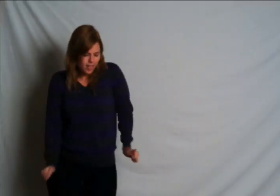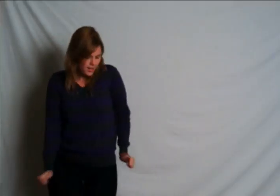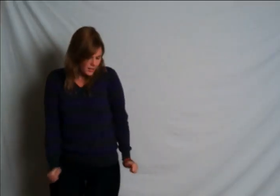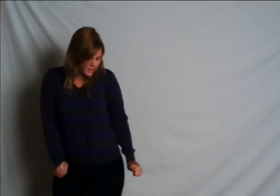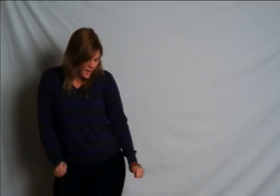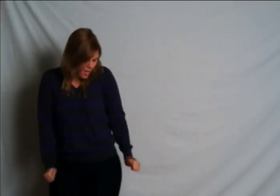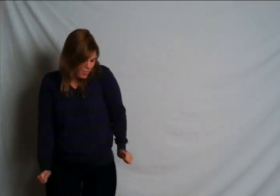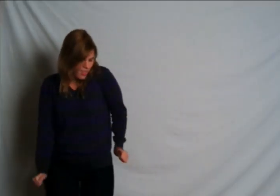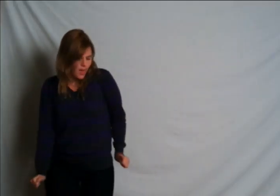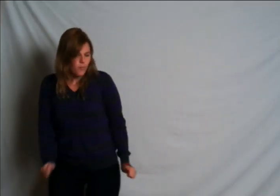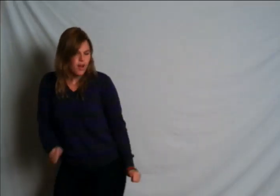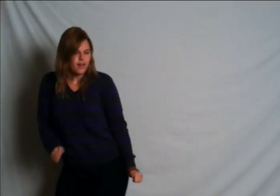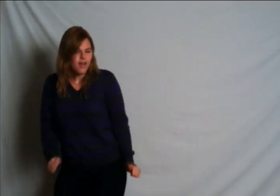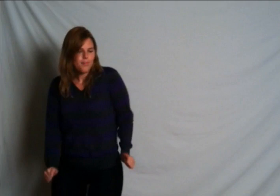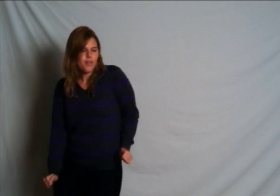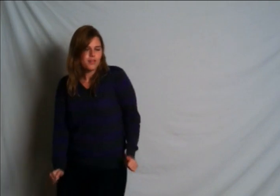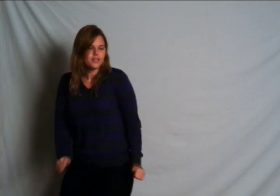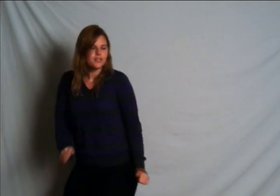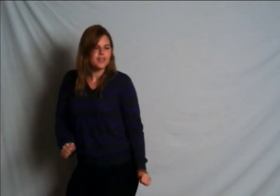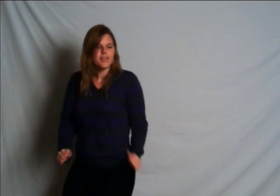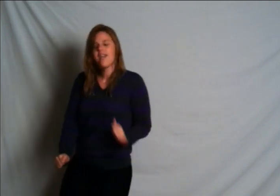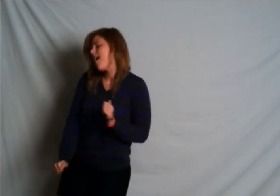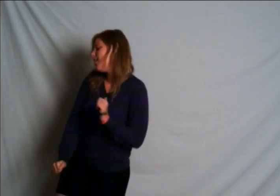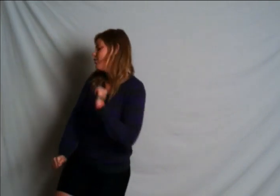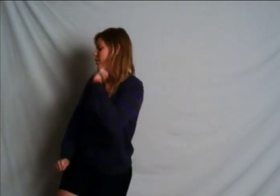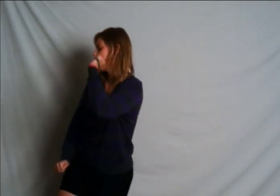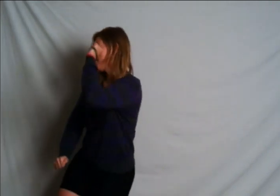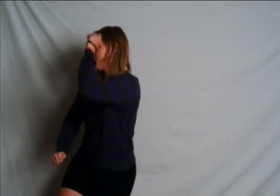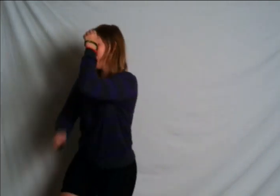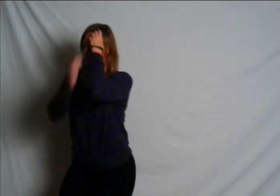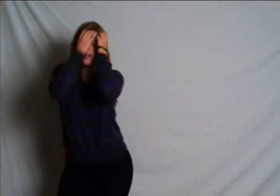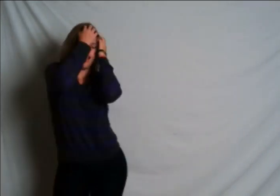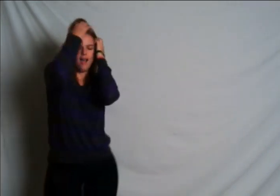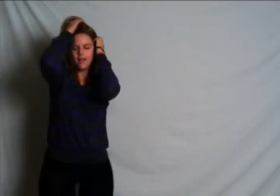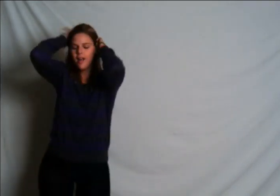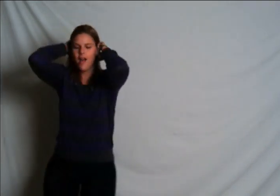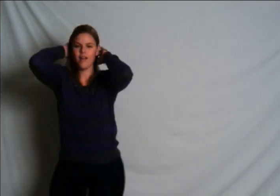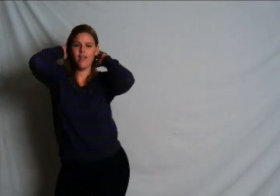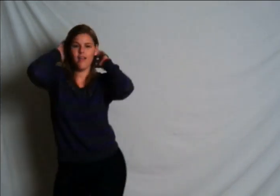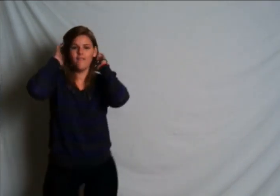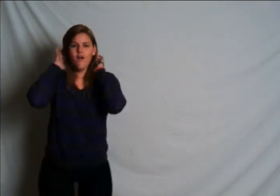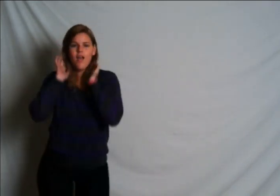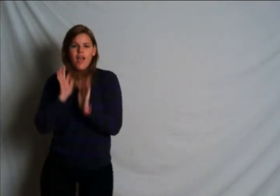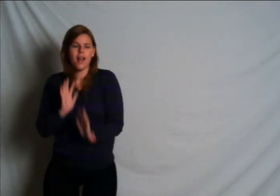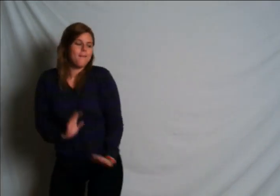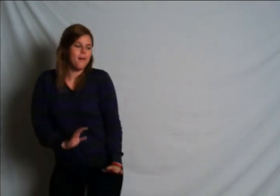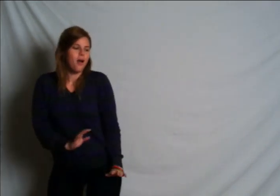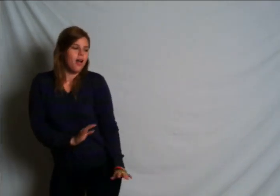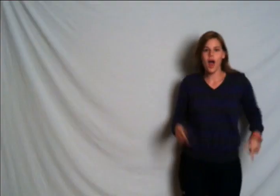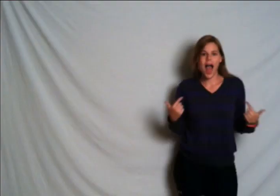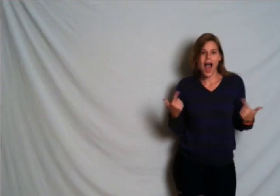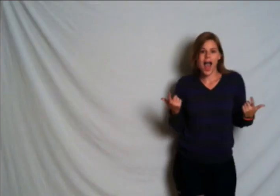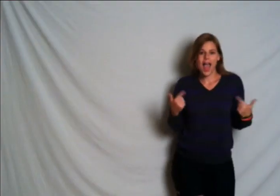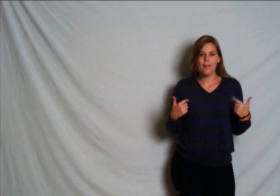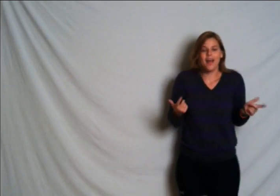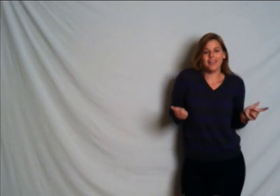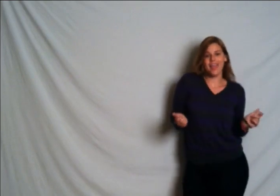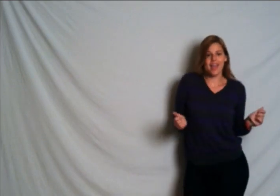lunch. Then when I'm thirsty, I drink their blood. Carnivore animal, I am a